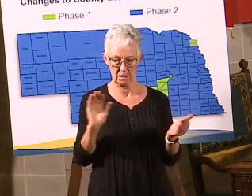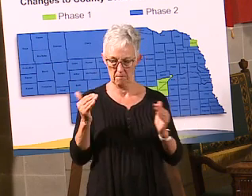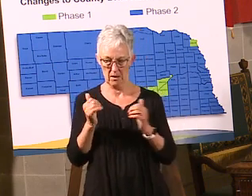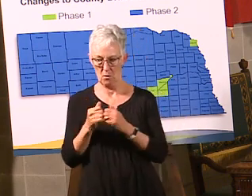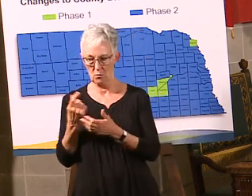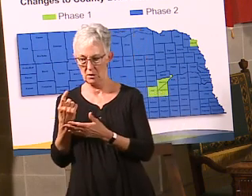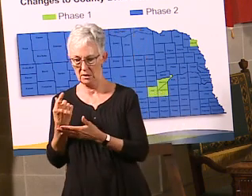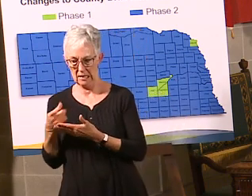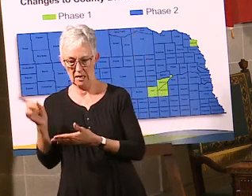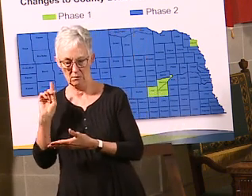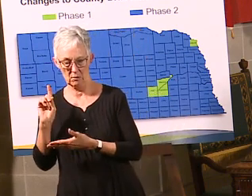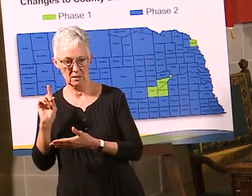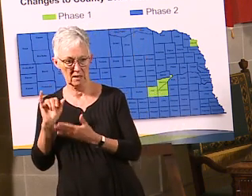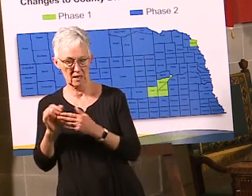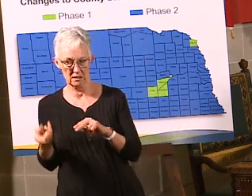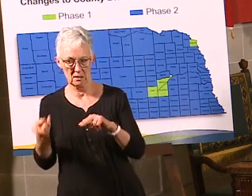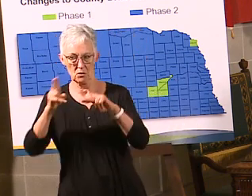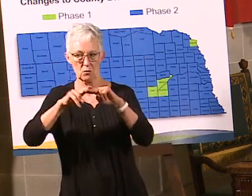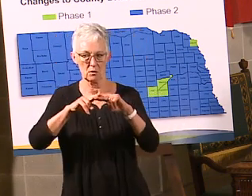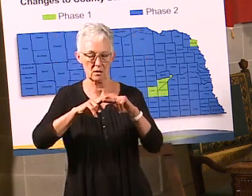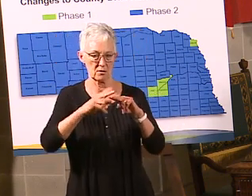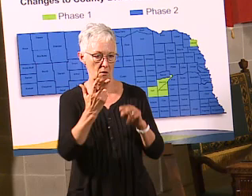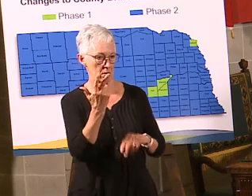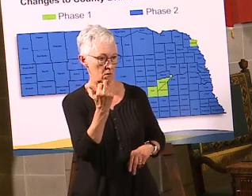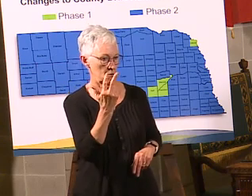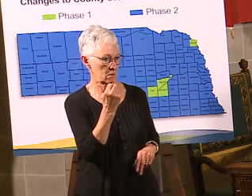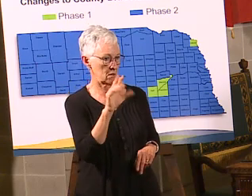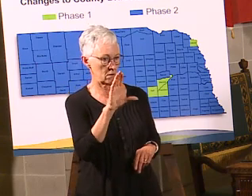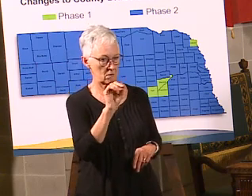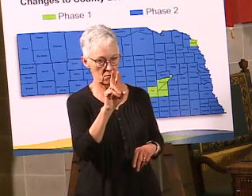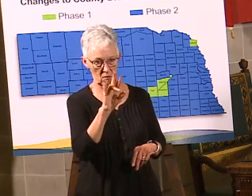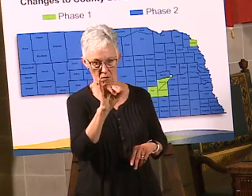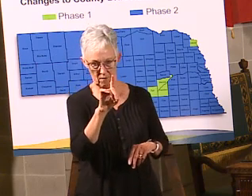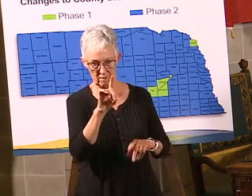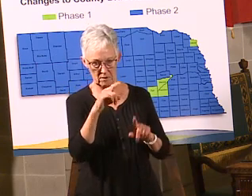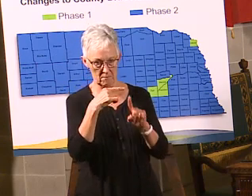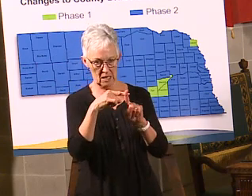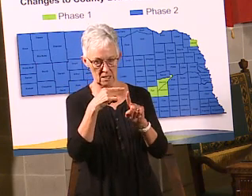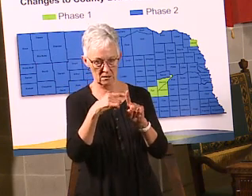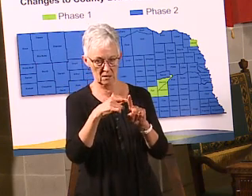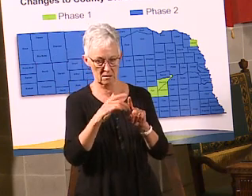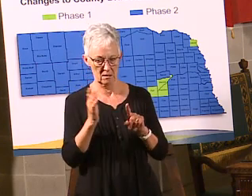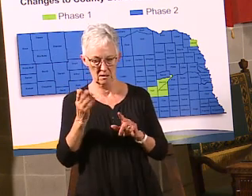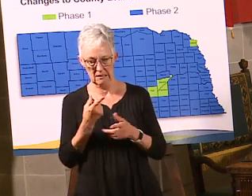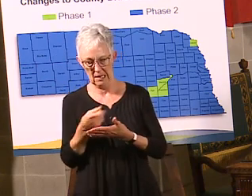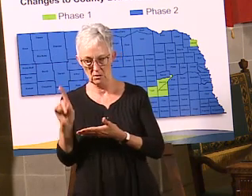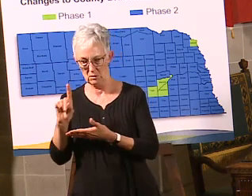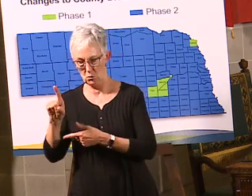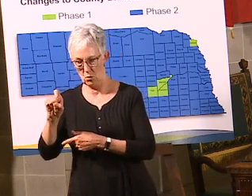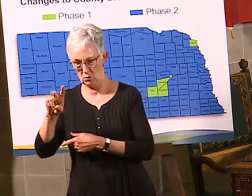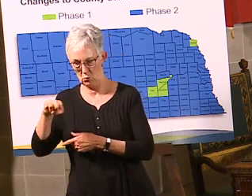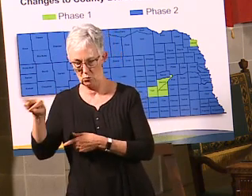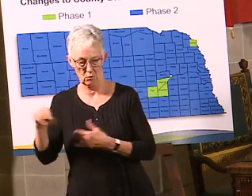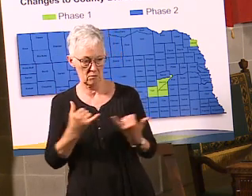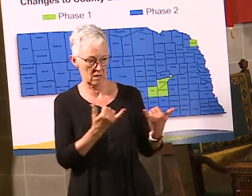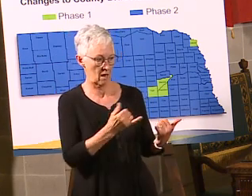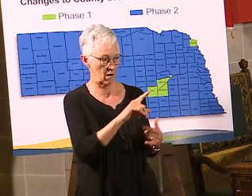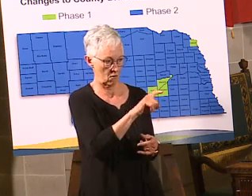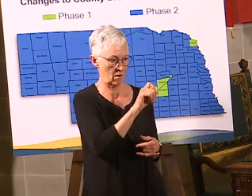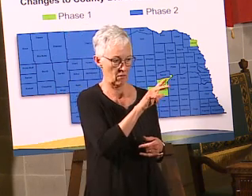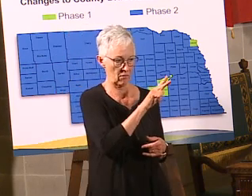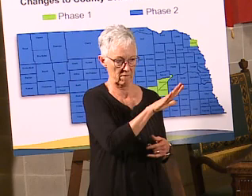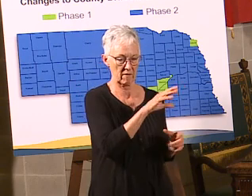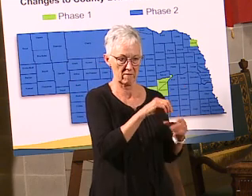of 13 COVID-positive patients. We were at 122 a week ago. So we have seen an increase in the number of